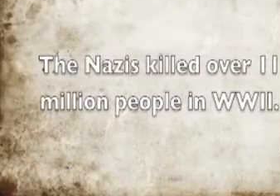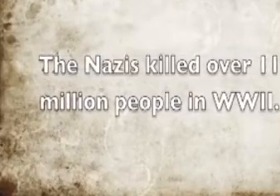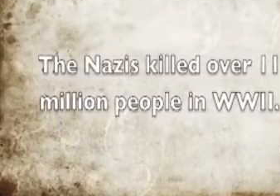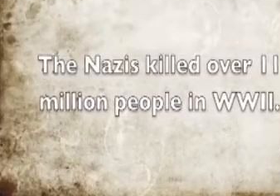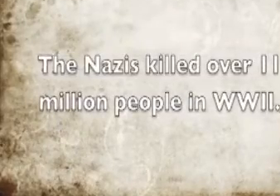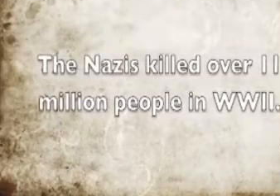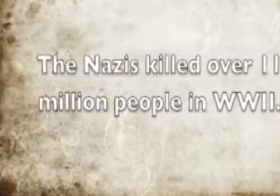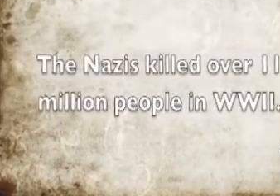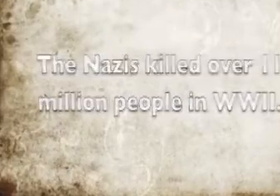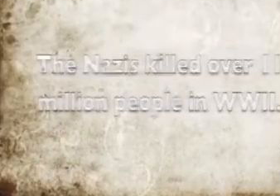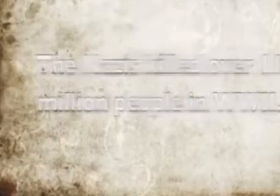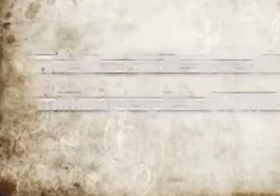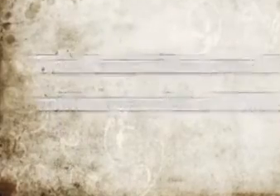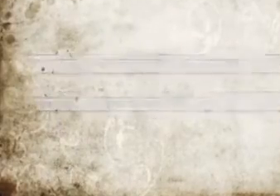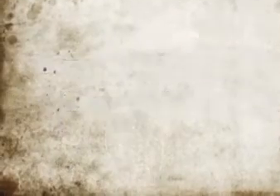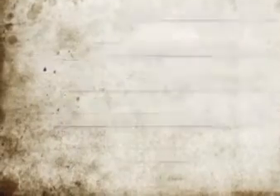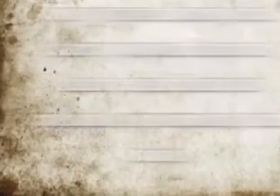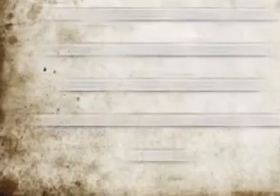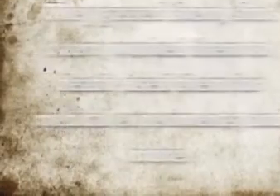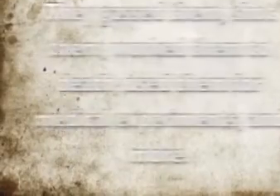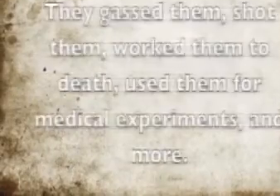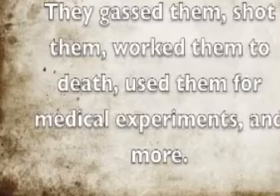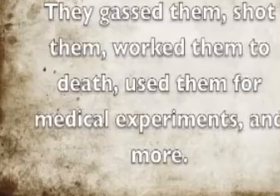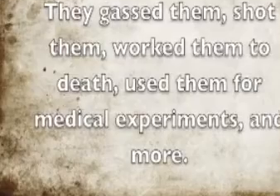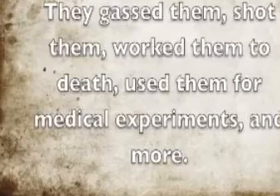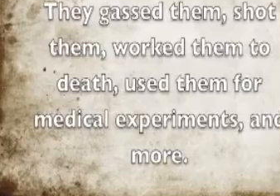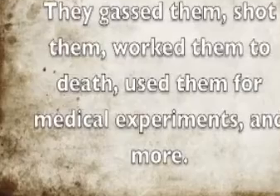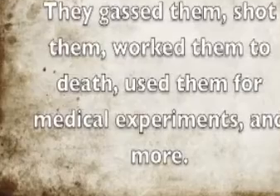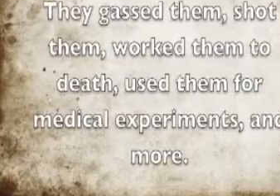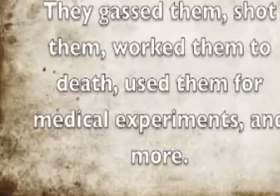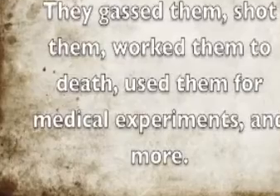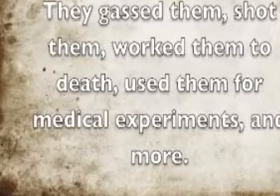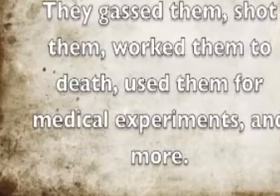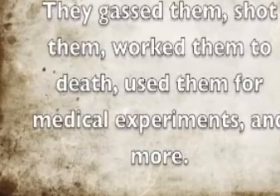Beautiful people taken from their